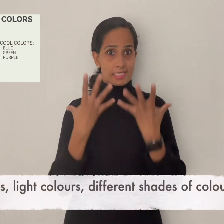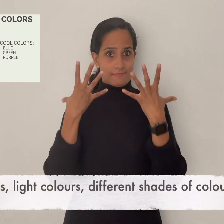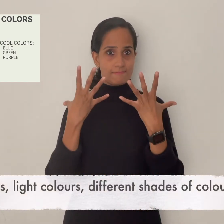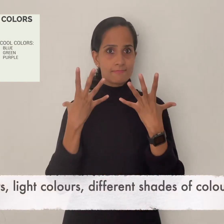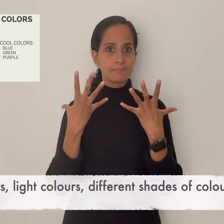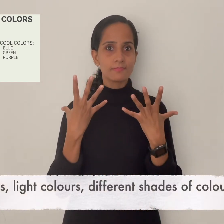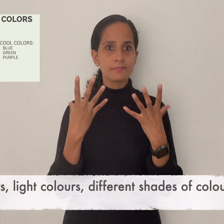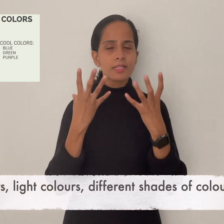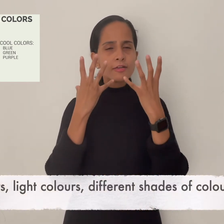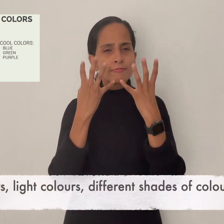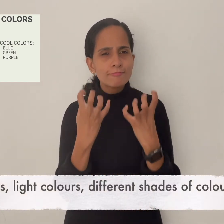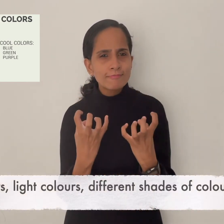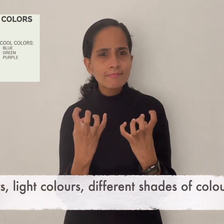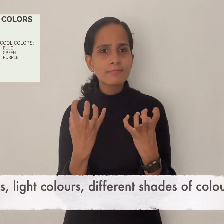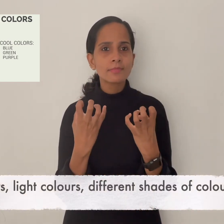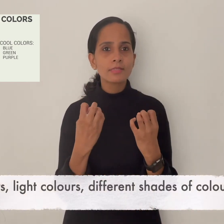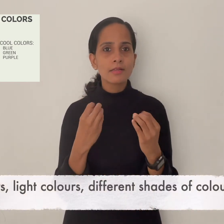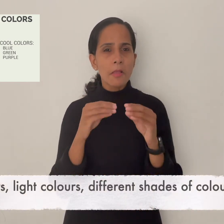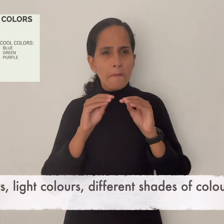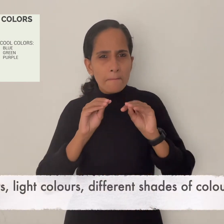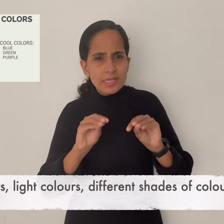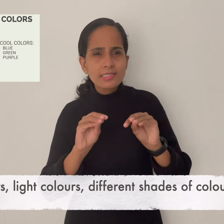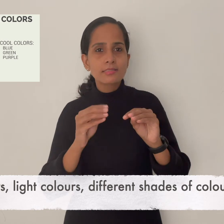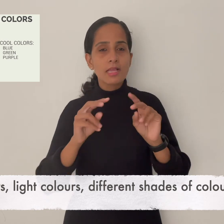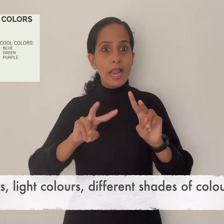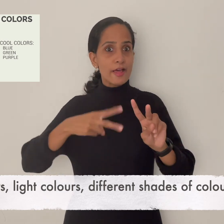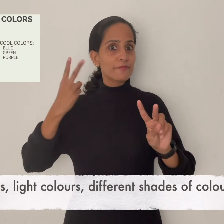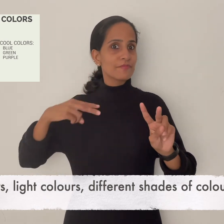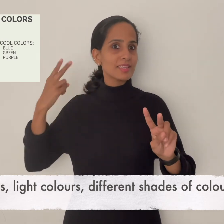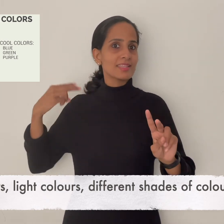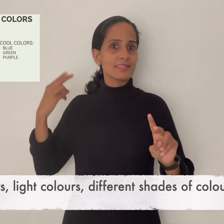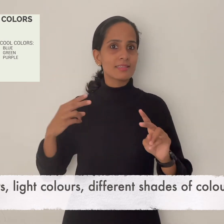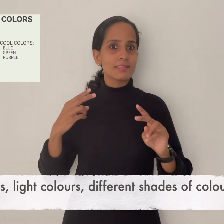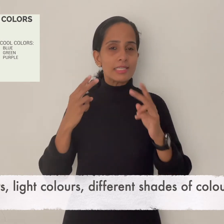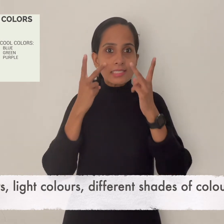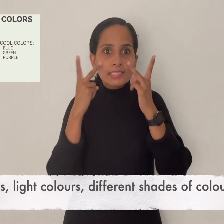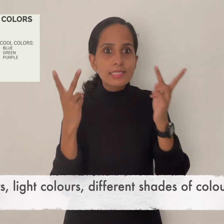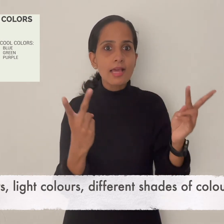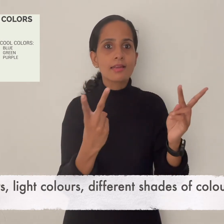colors, light colors, different shades of colors.